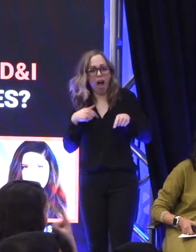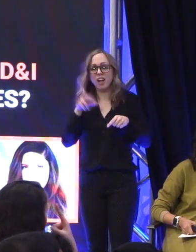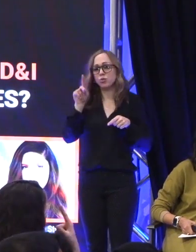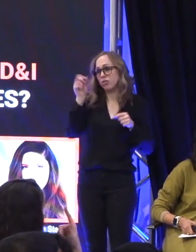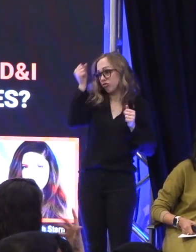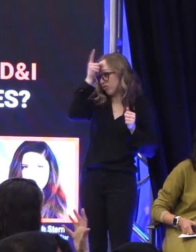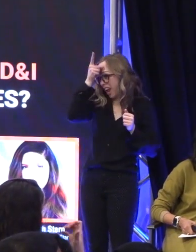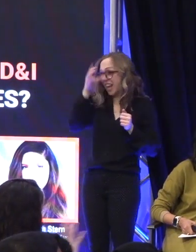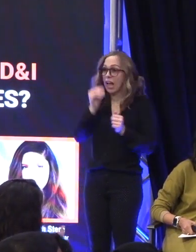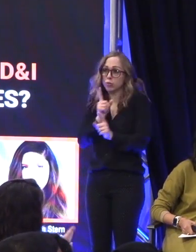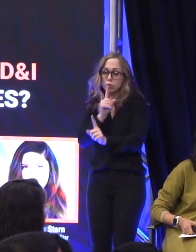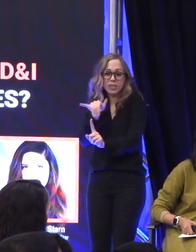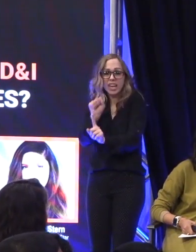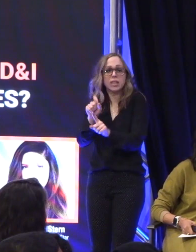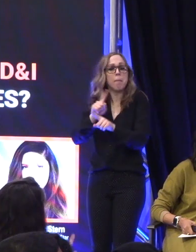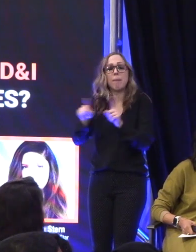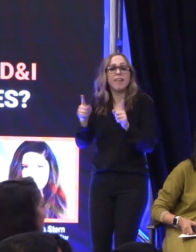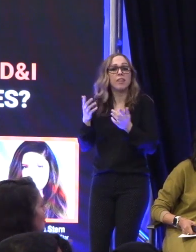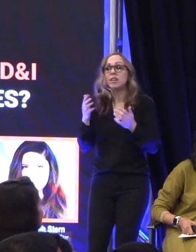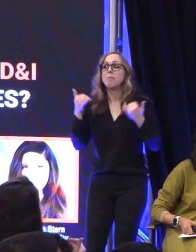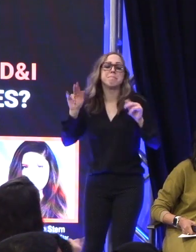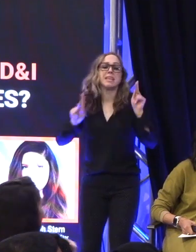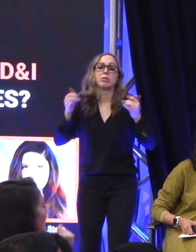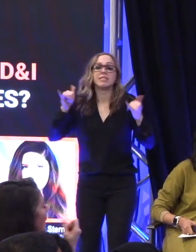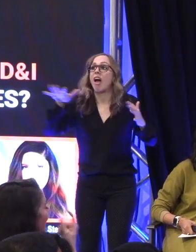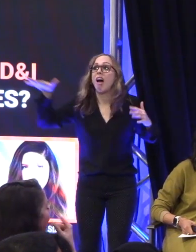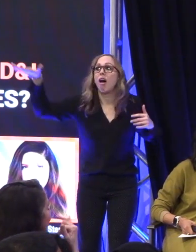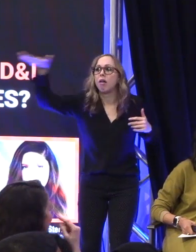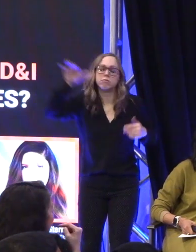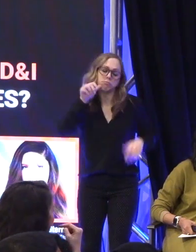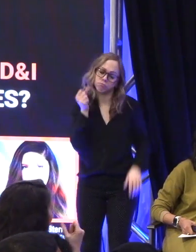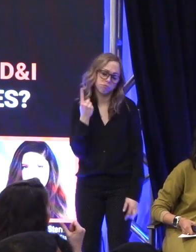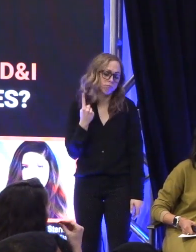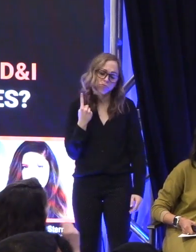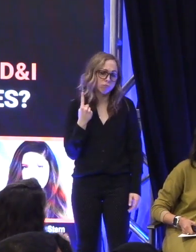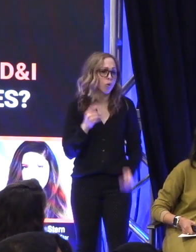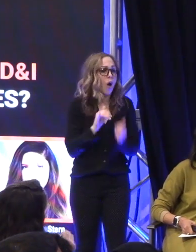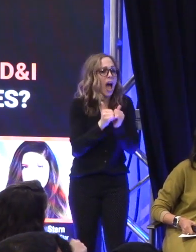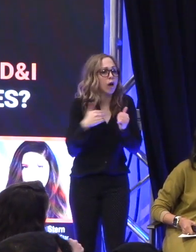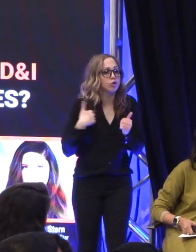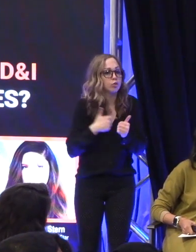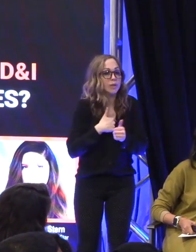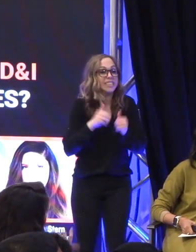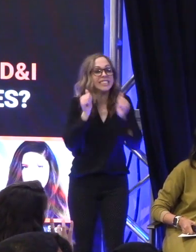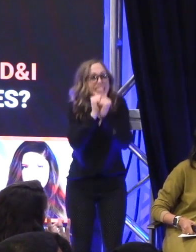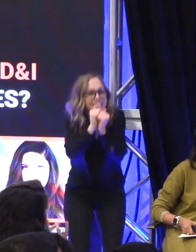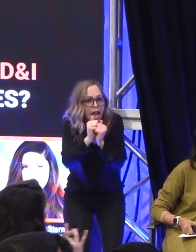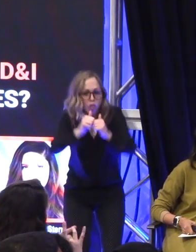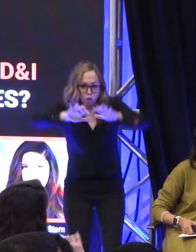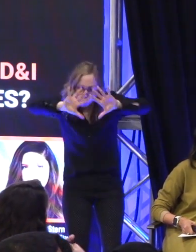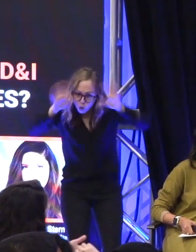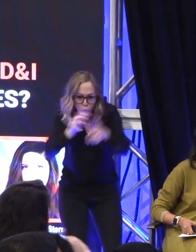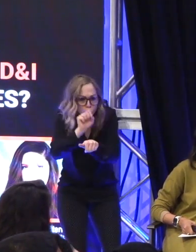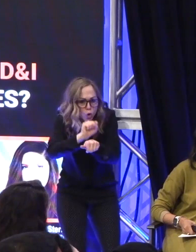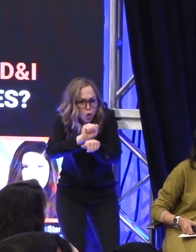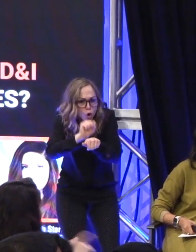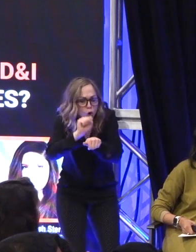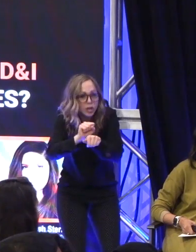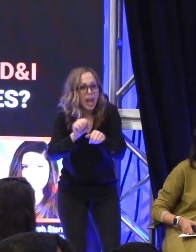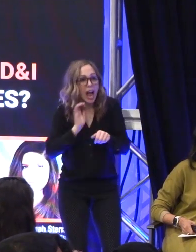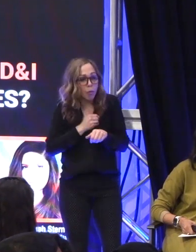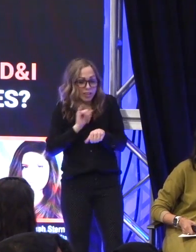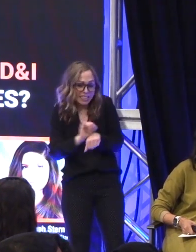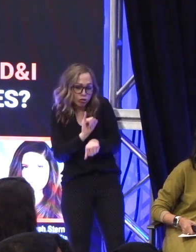it to be true, but now people still don't get it. So how can we work collectively as an